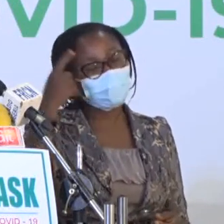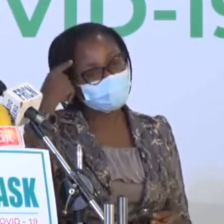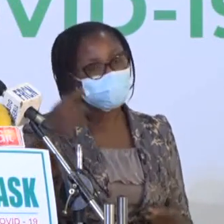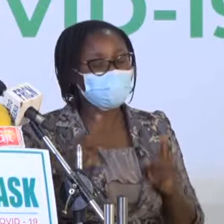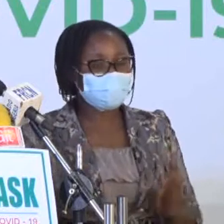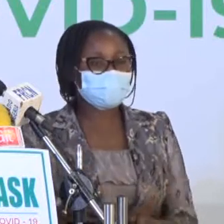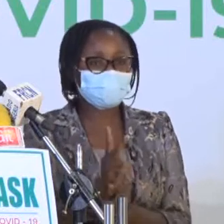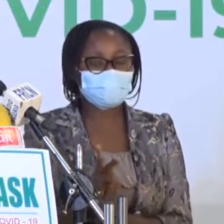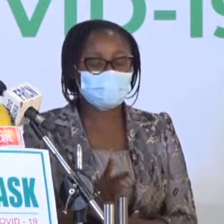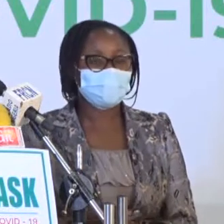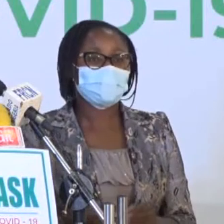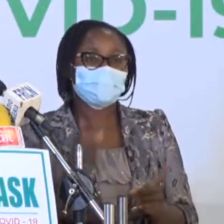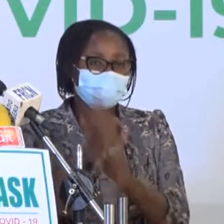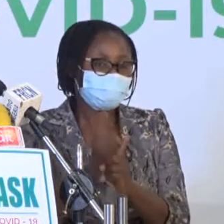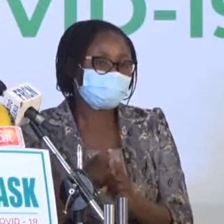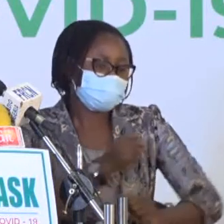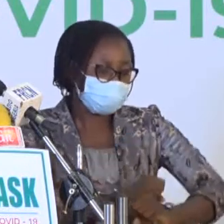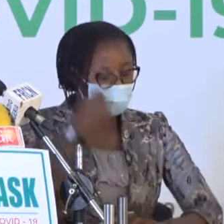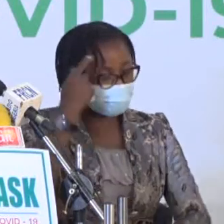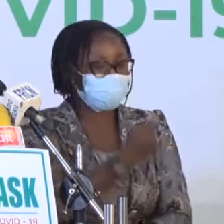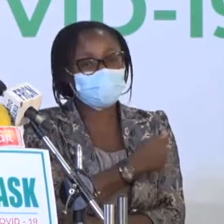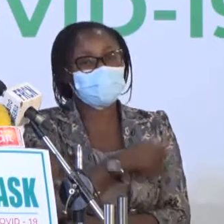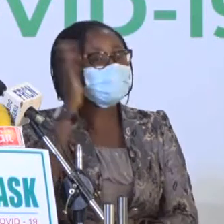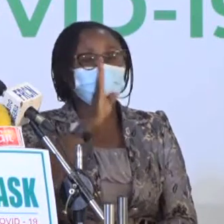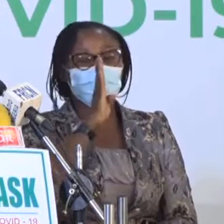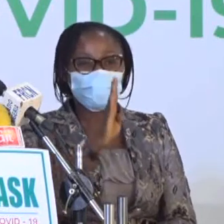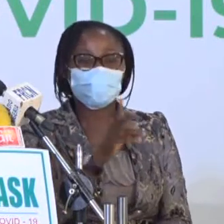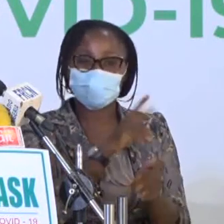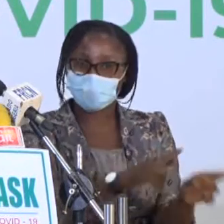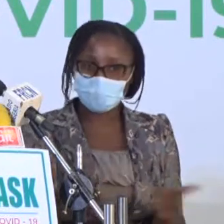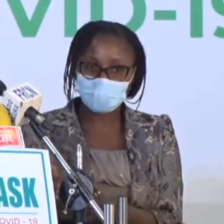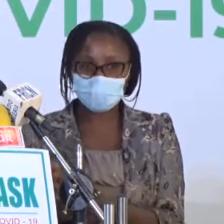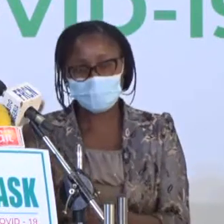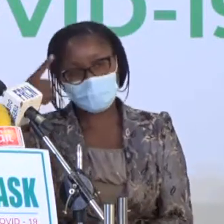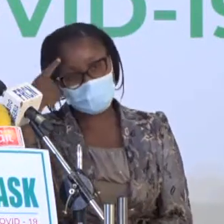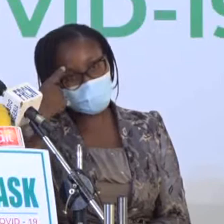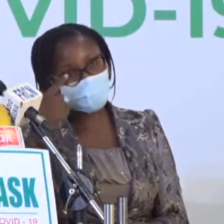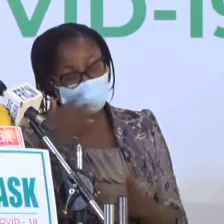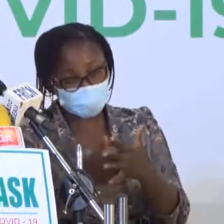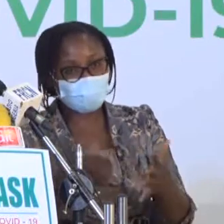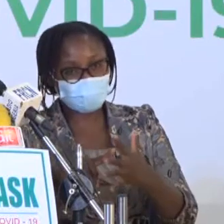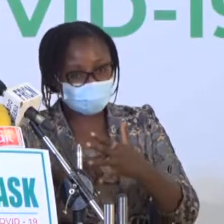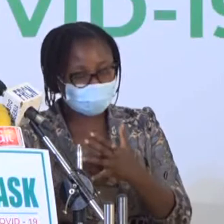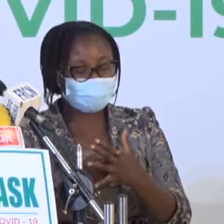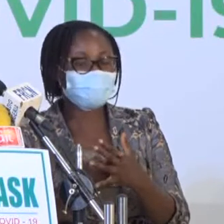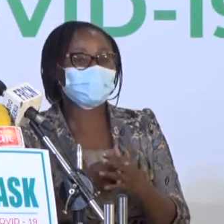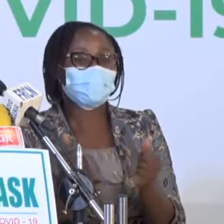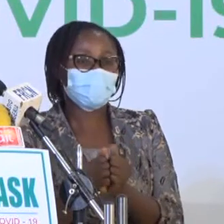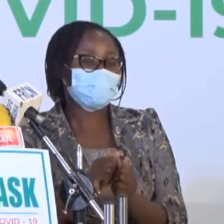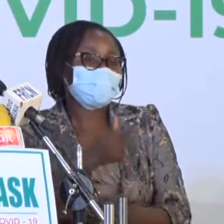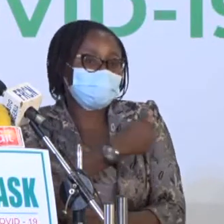security for vaccines, etc., should be the yardstick for going ahead with implementation.